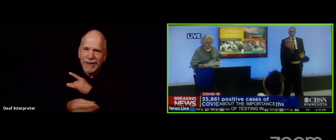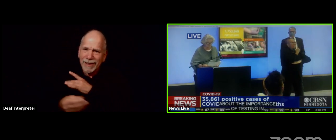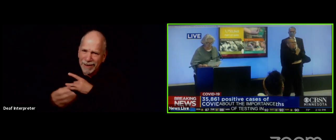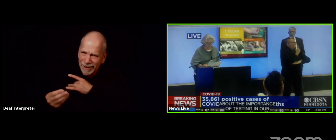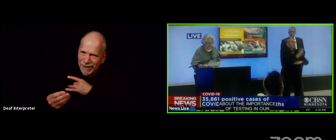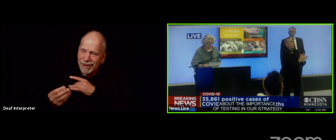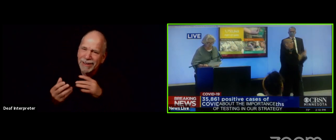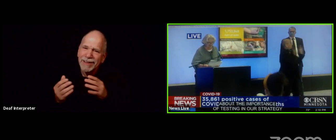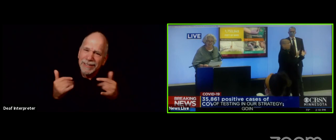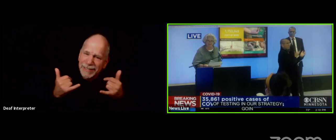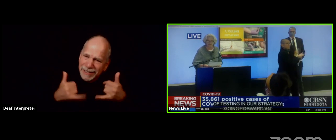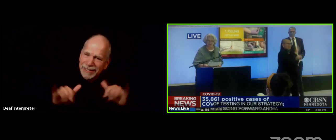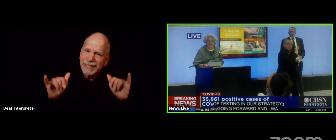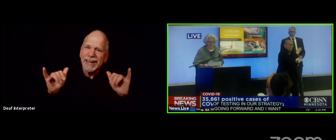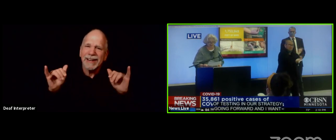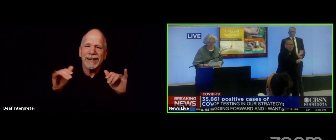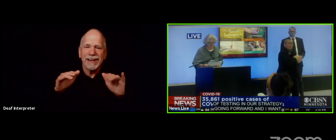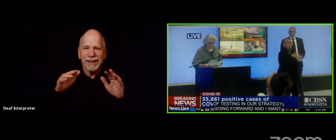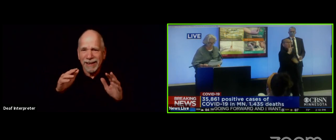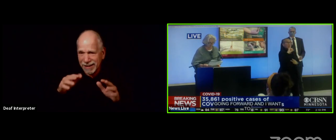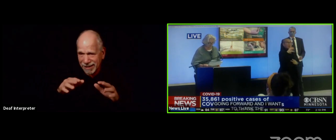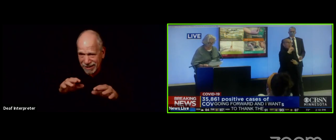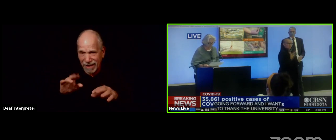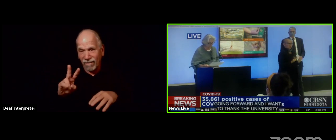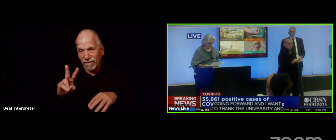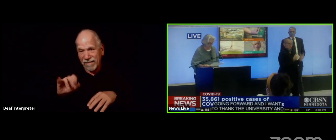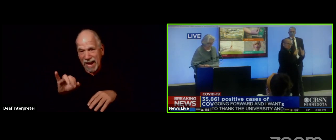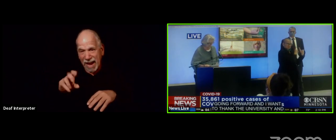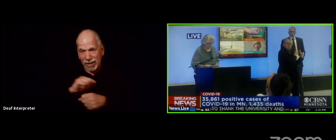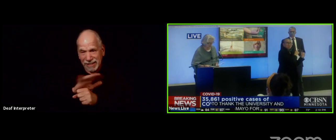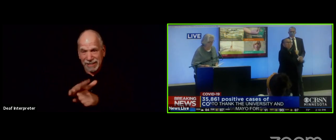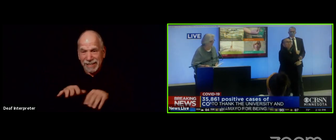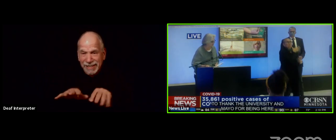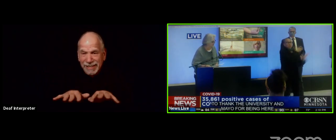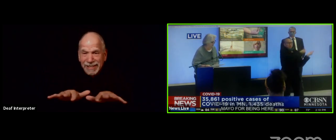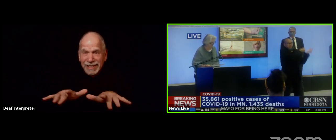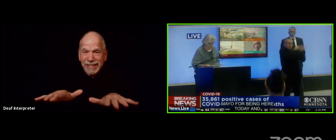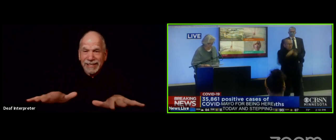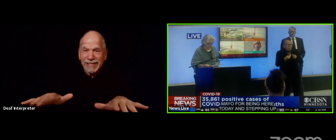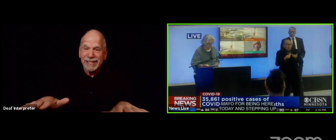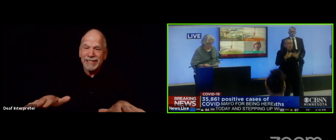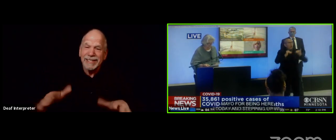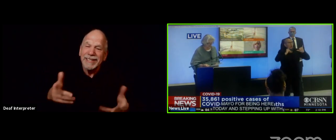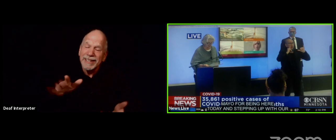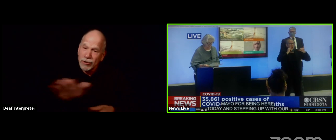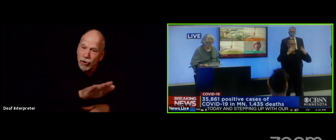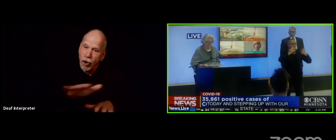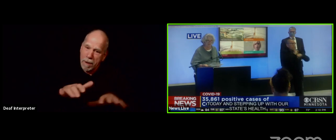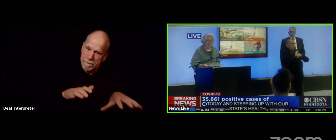Mayo for being here today and for stepping up with our state's health systems to make this partnership and this